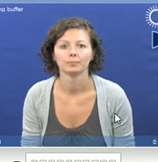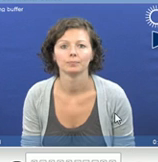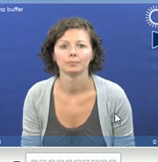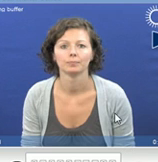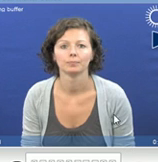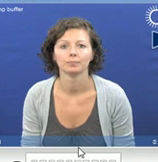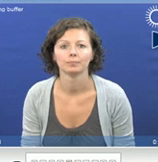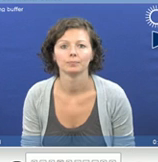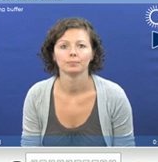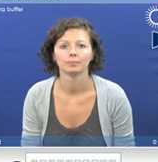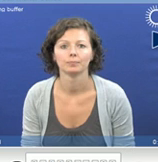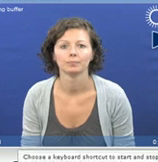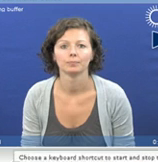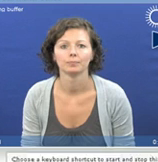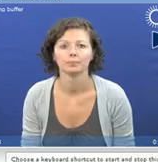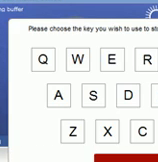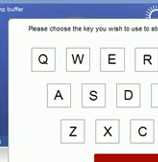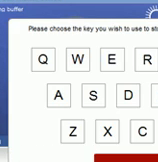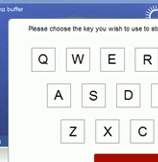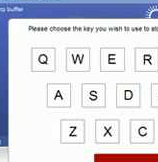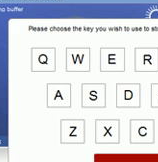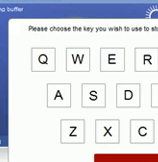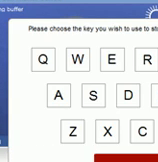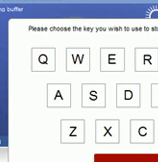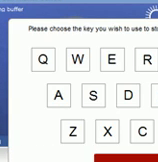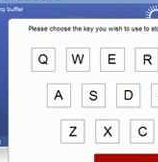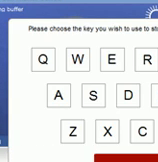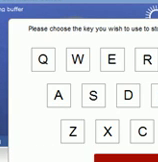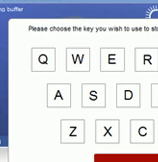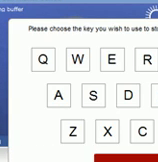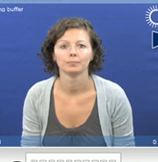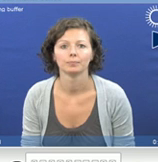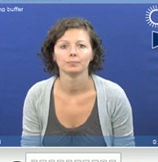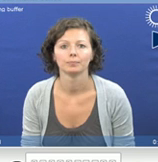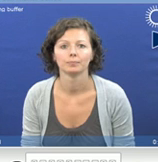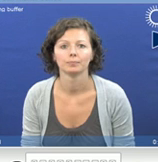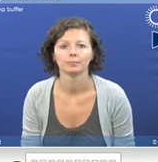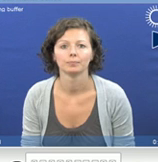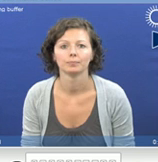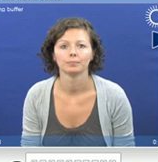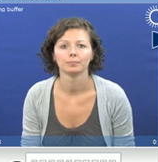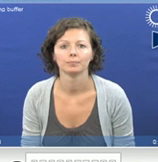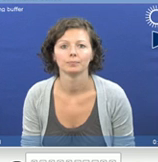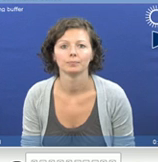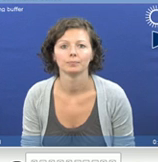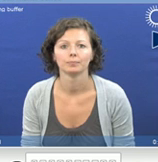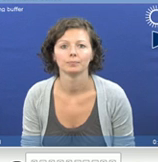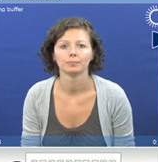my shortcuts. For this exercise I'm going to use the spacebar to control both videos